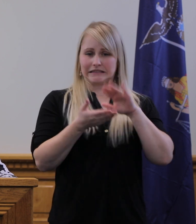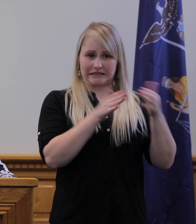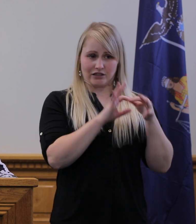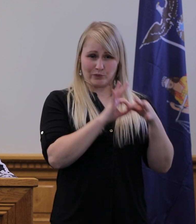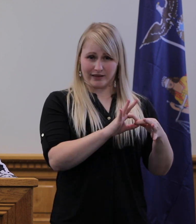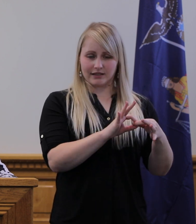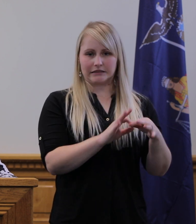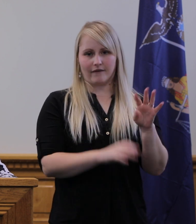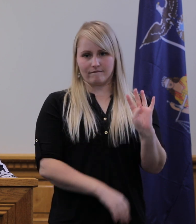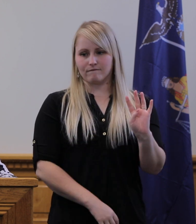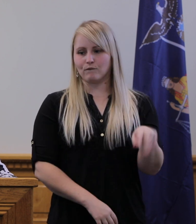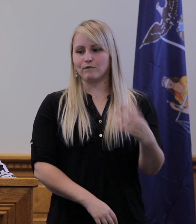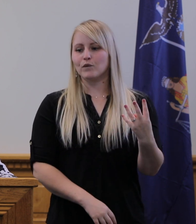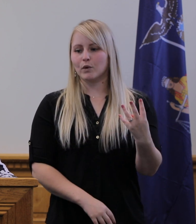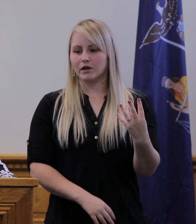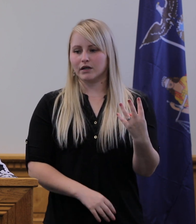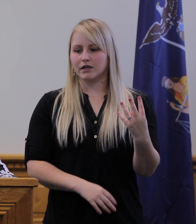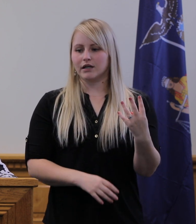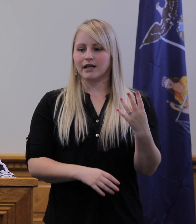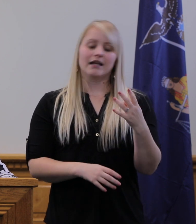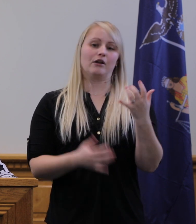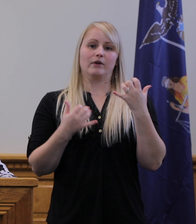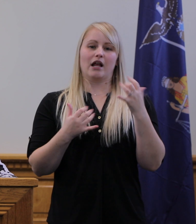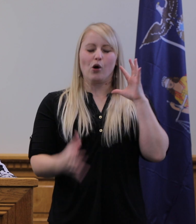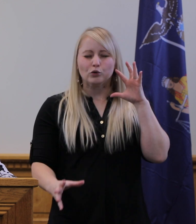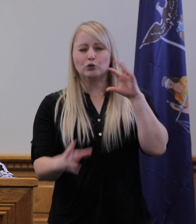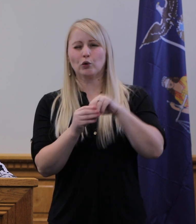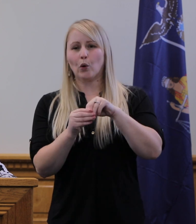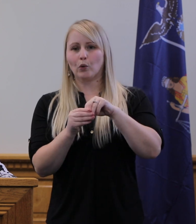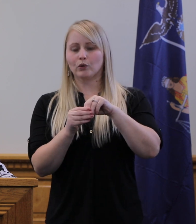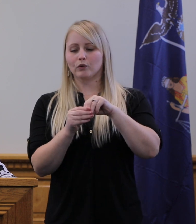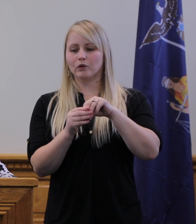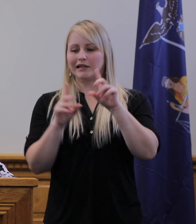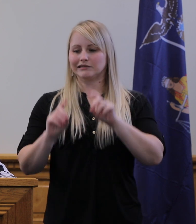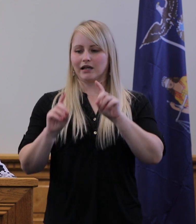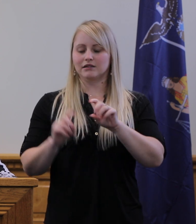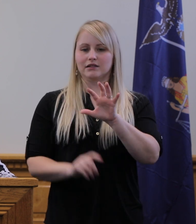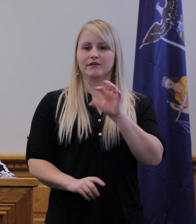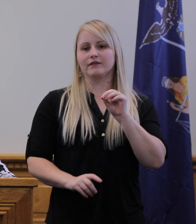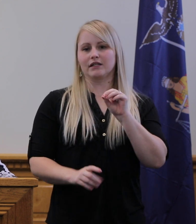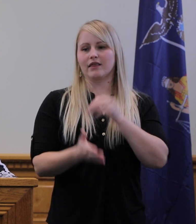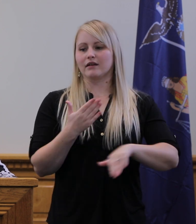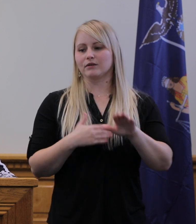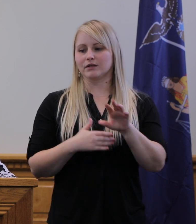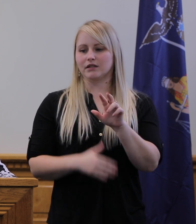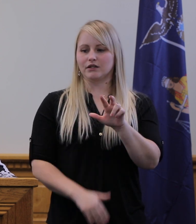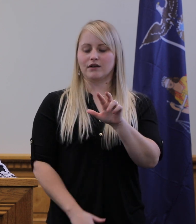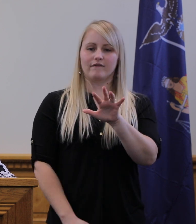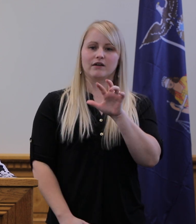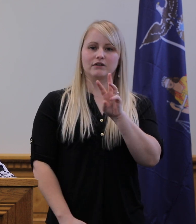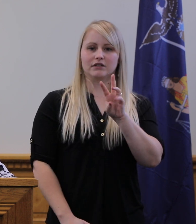50,567 negative test results returned. Currently, there are 220 residents in mandatory